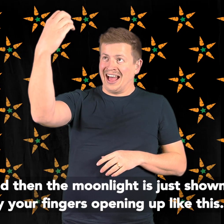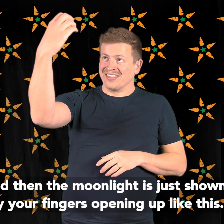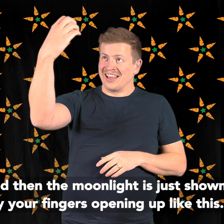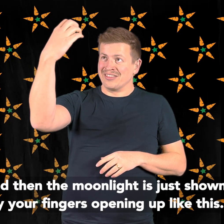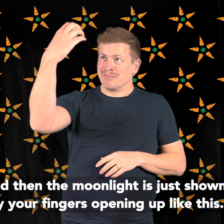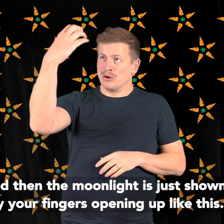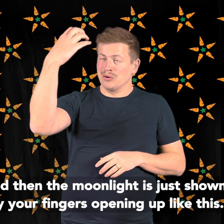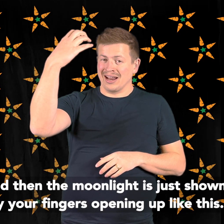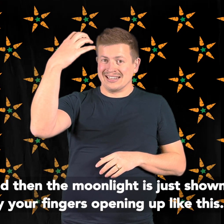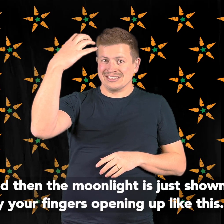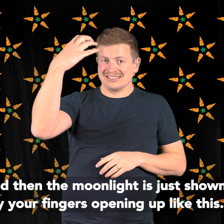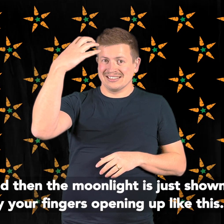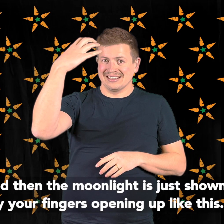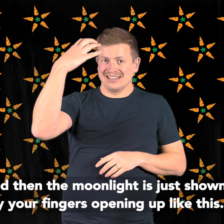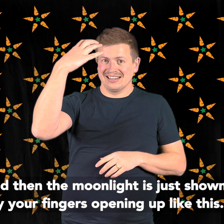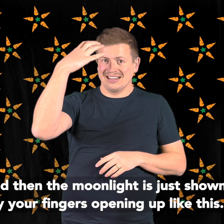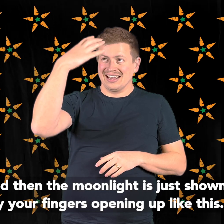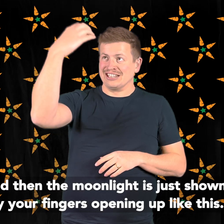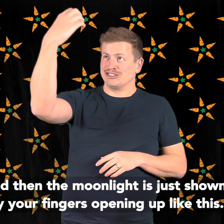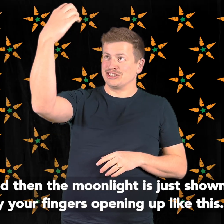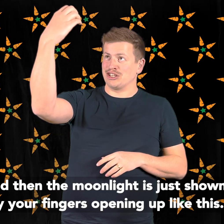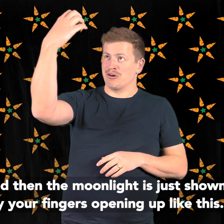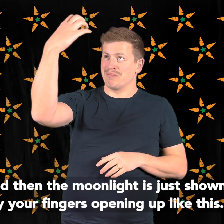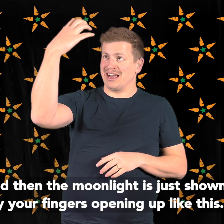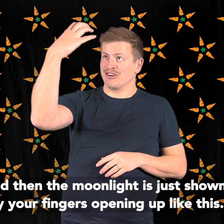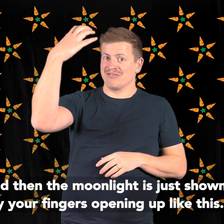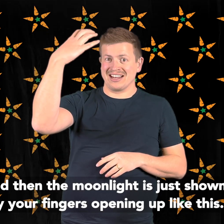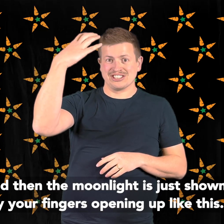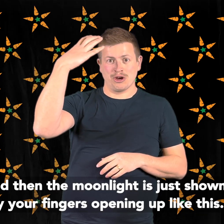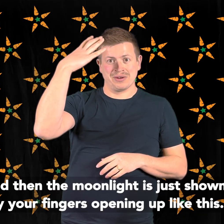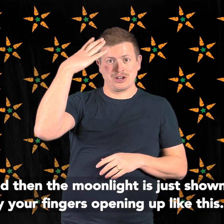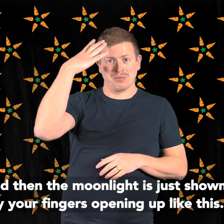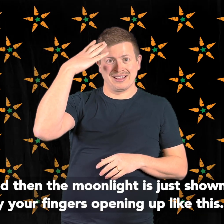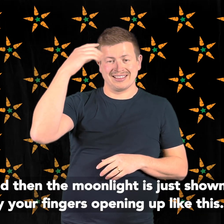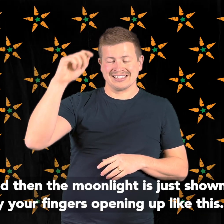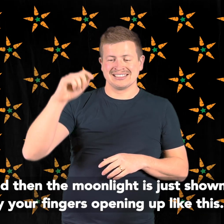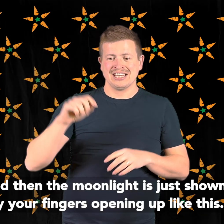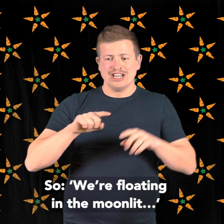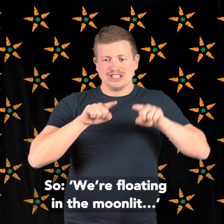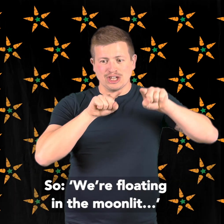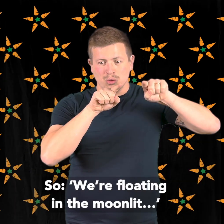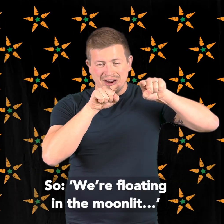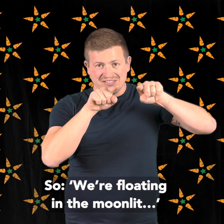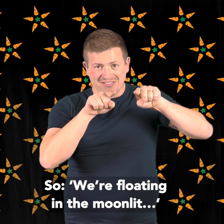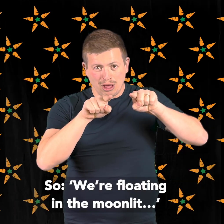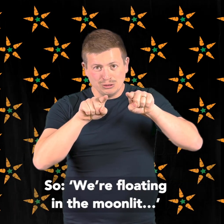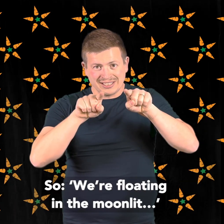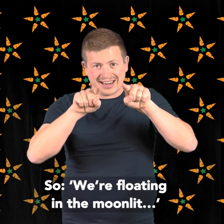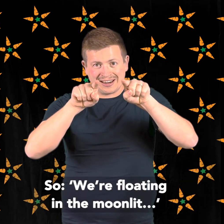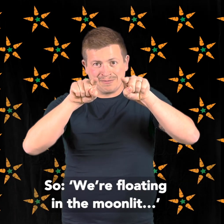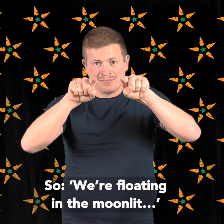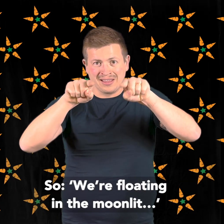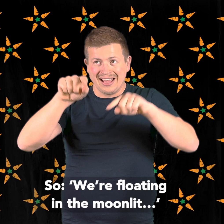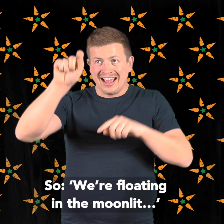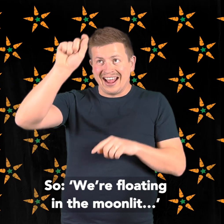then the moonlight is just shown by your fingers opening up like this. So we're floating in